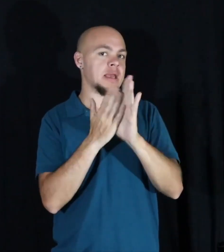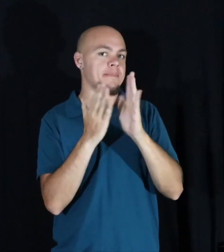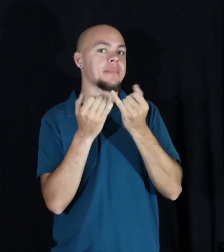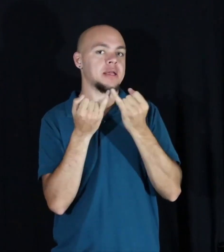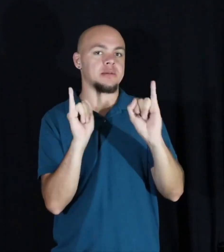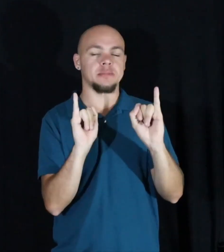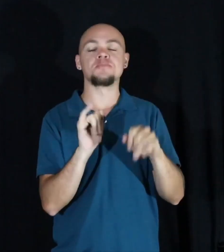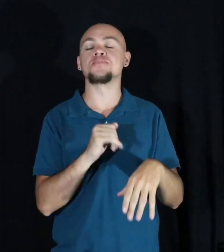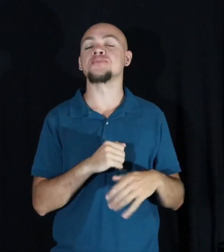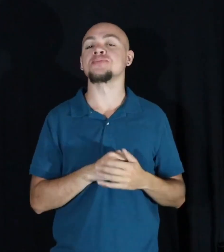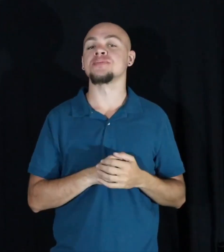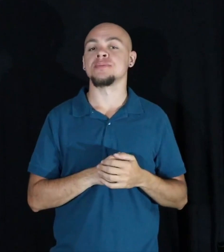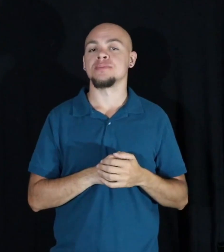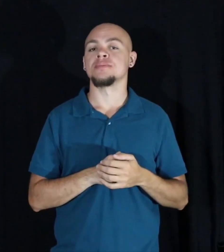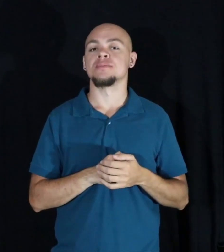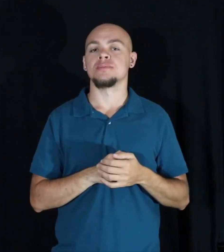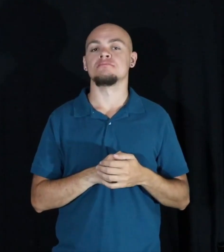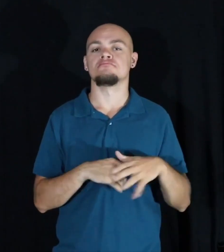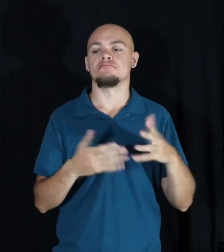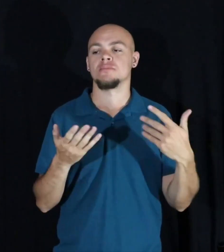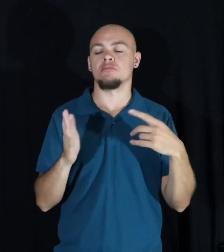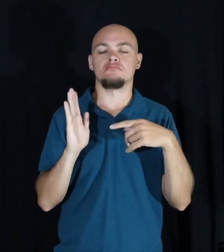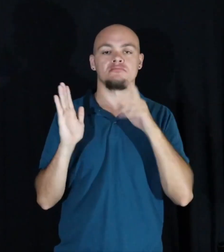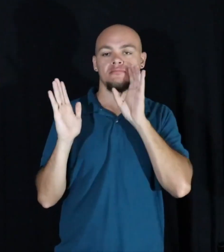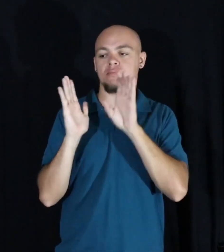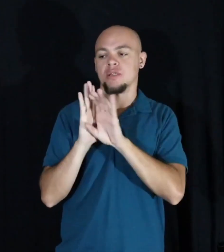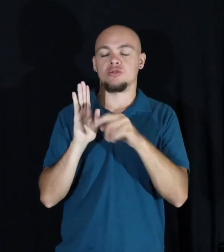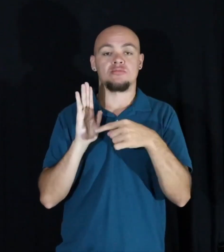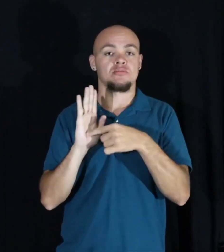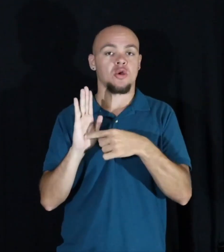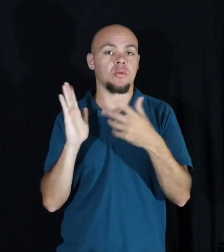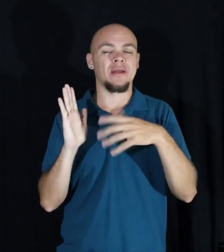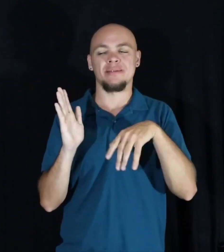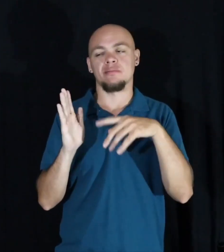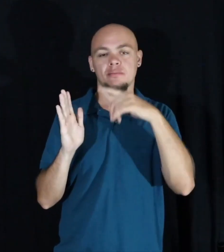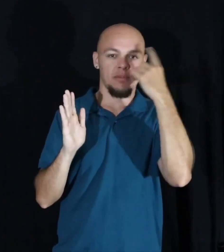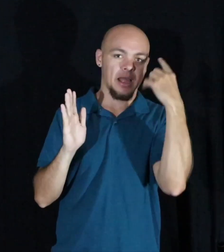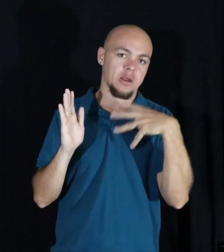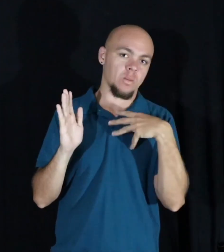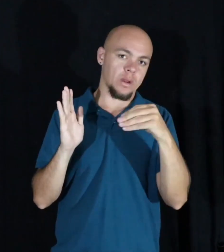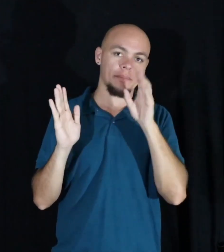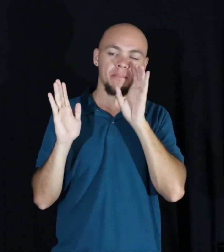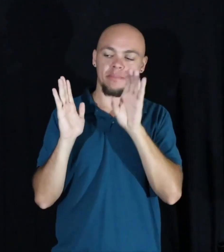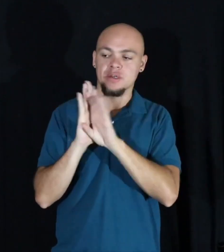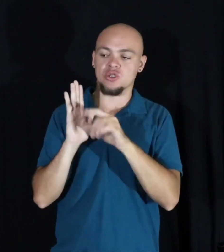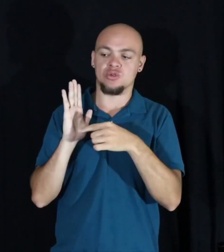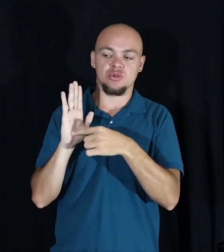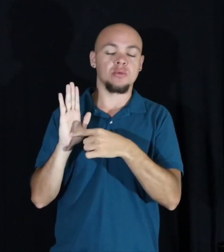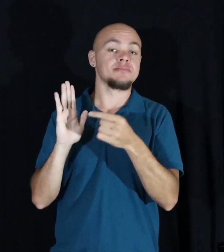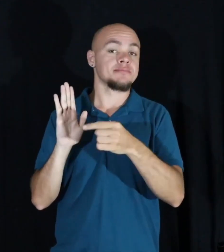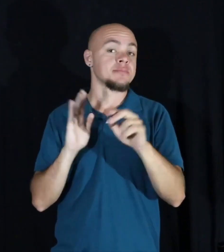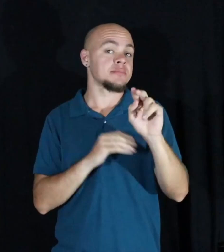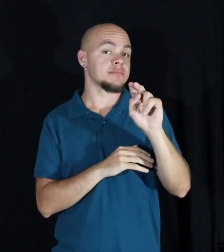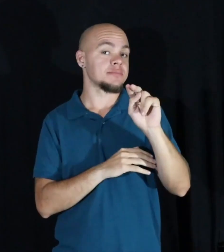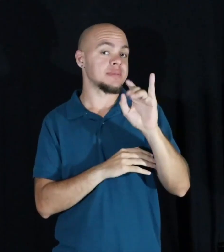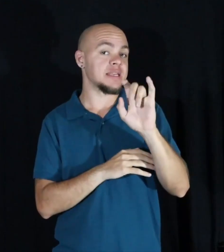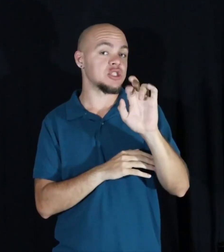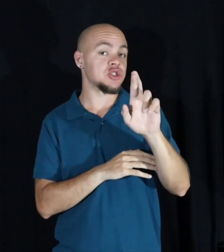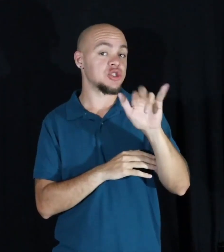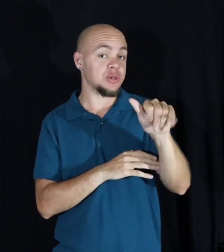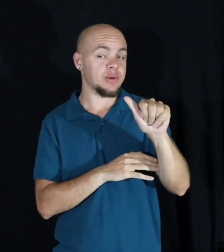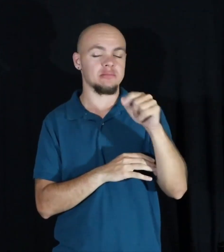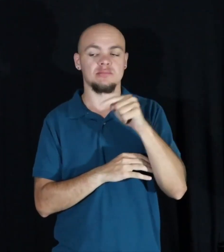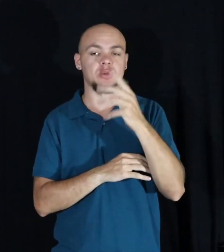first two pictures kind of show what it looked like, the black and white pictures, sorry, but the black and white pictures show what Nigeria was kind of looking like back